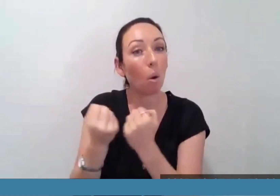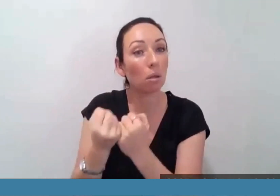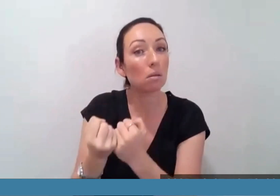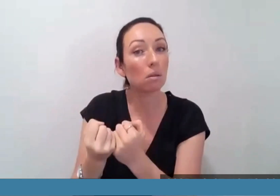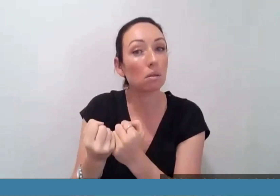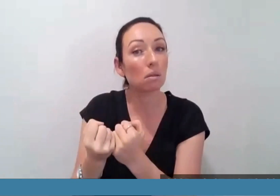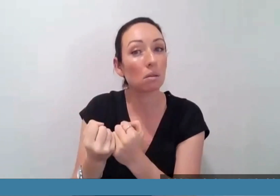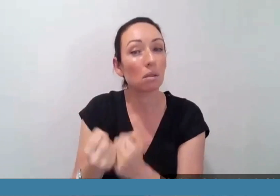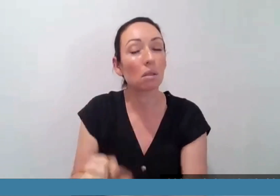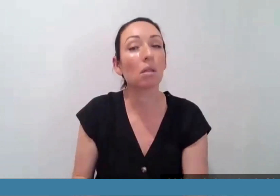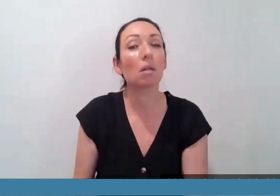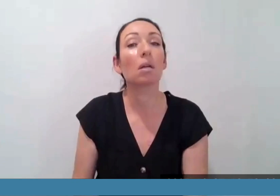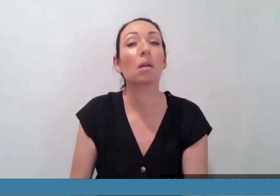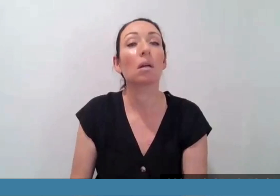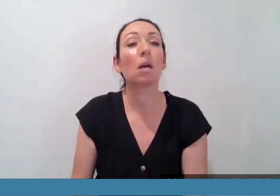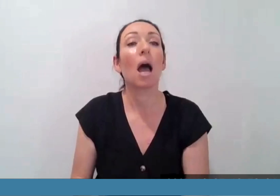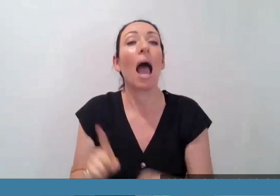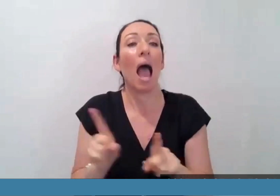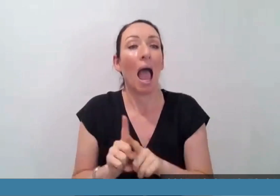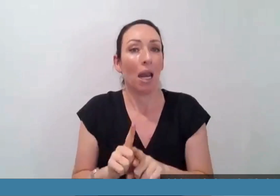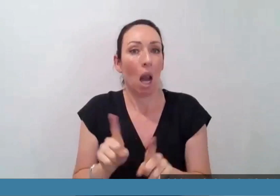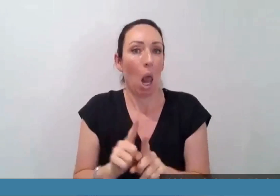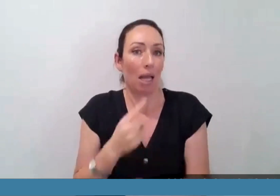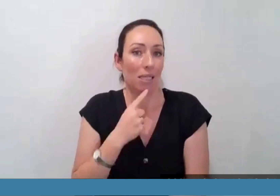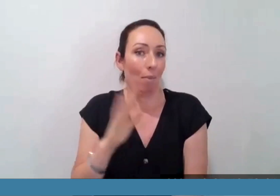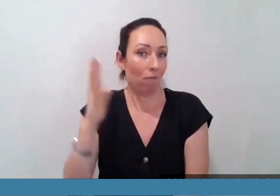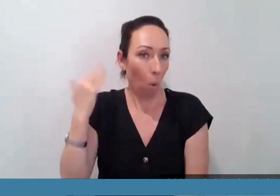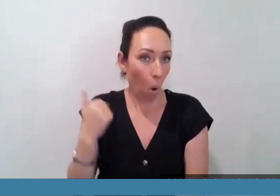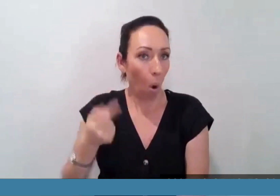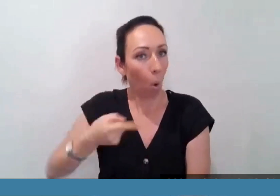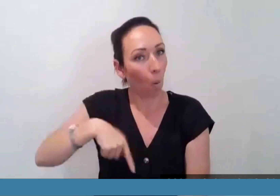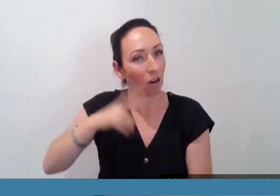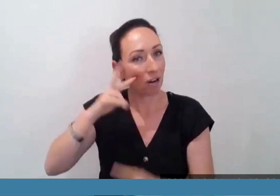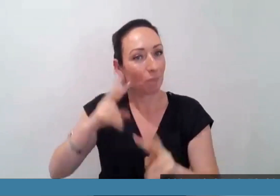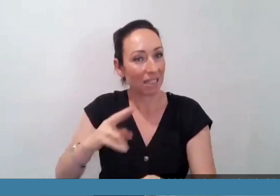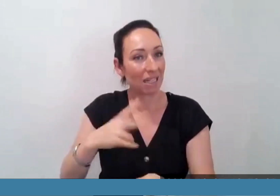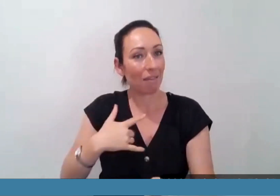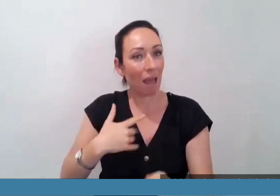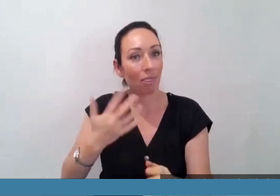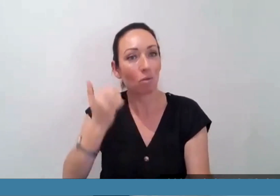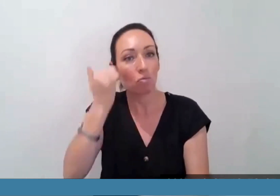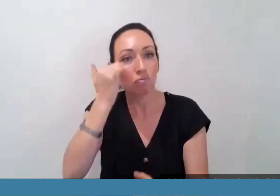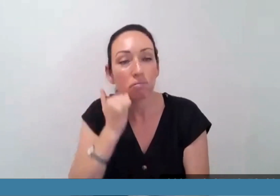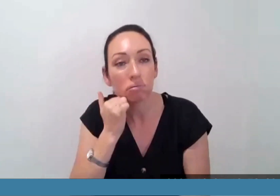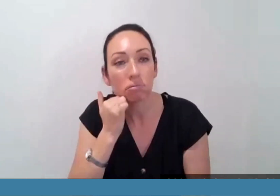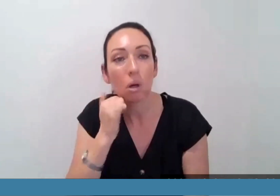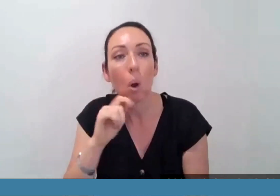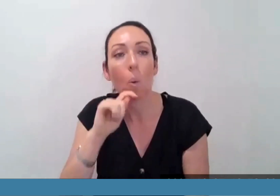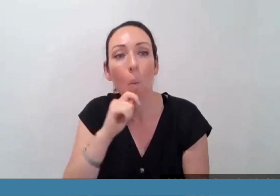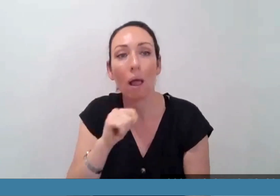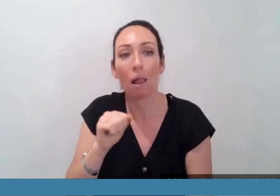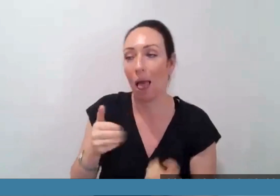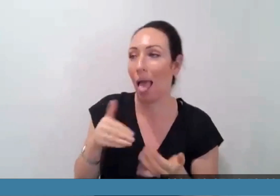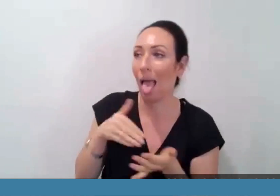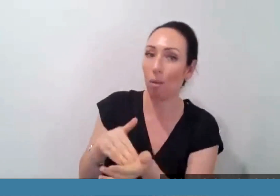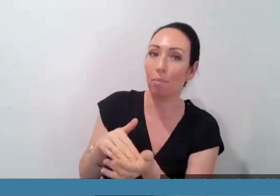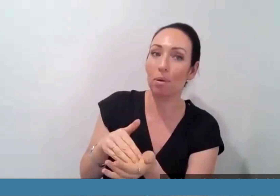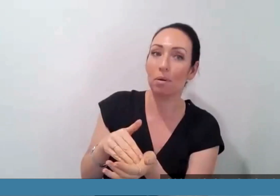And as covered earlier, we are expecting that findings would be helpful for other government policy areas, such